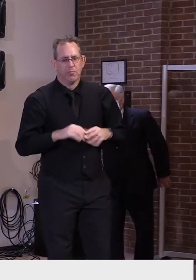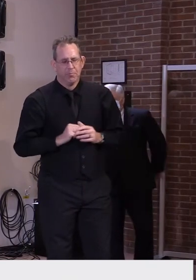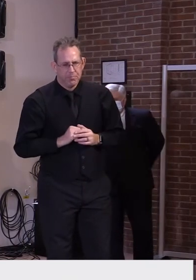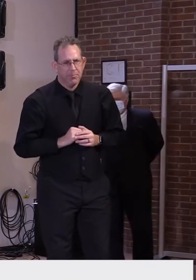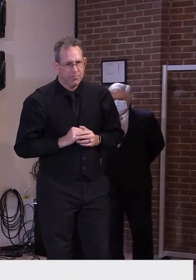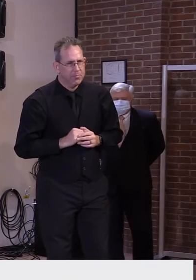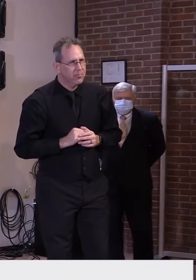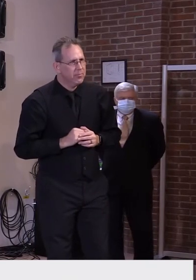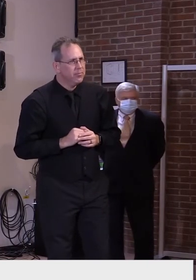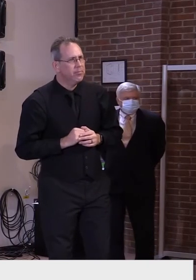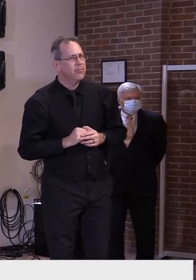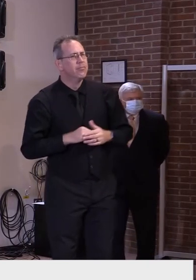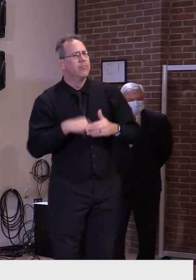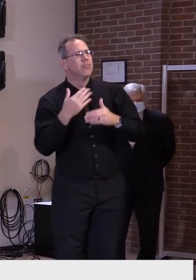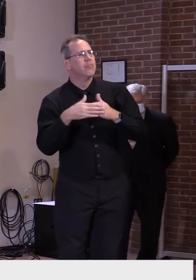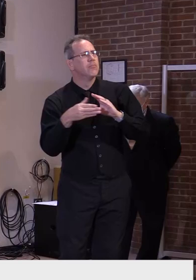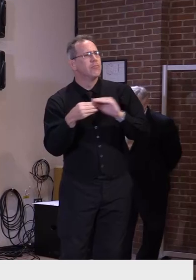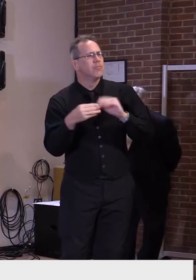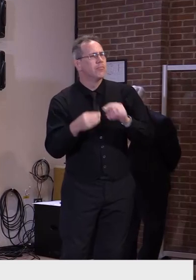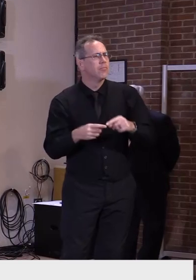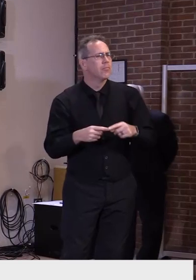Mike Bielowski, True North Reports.